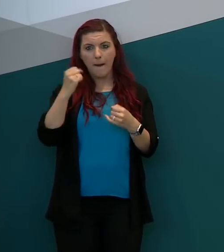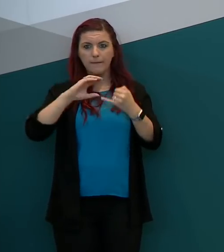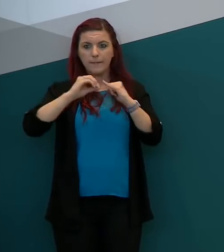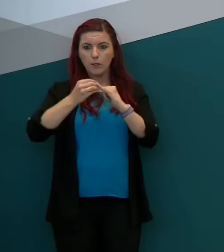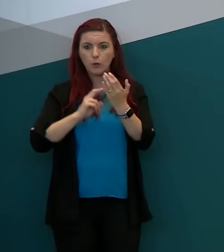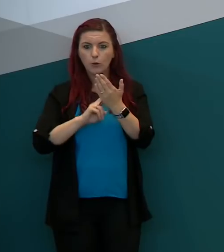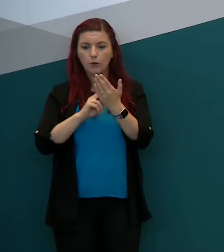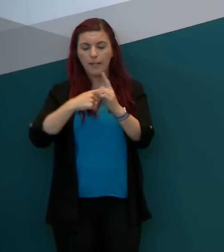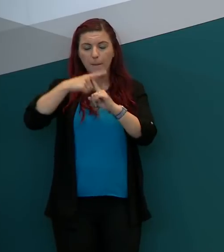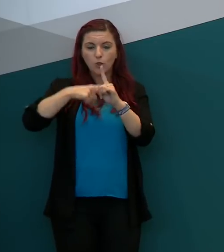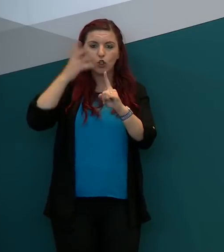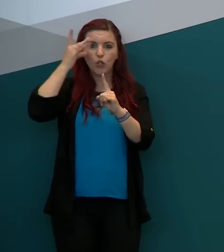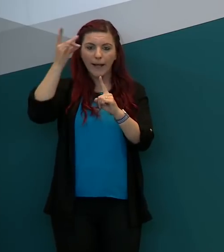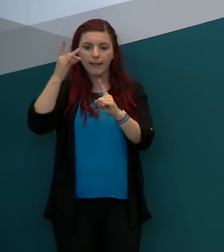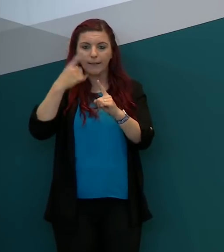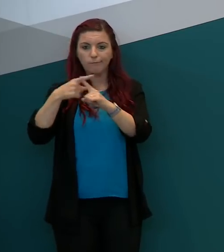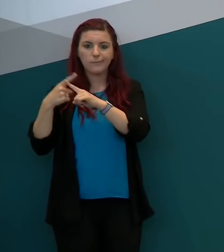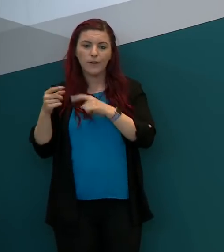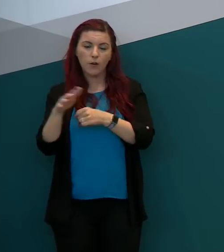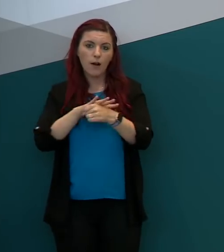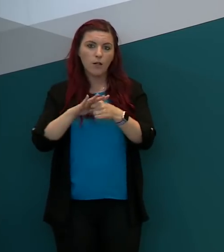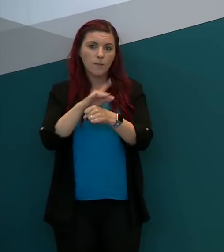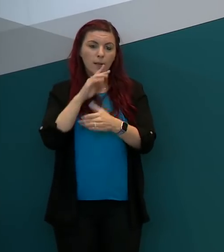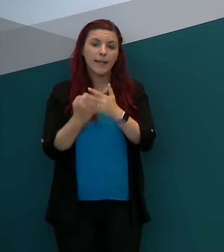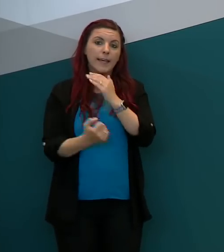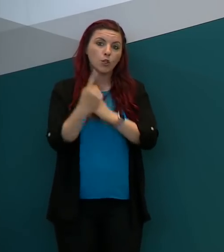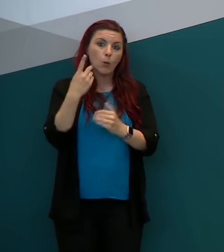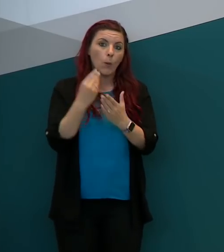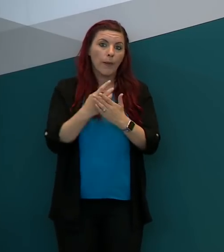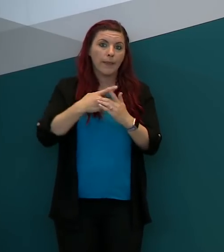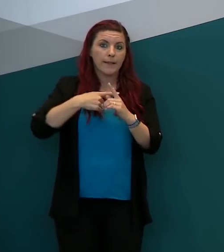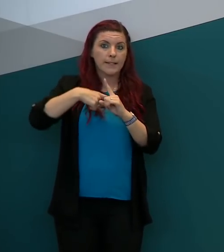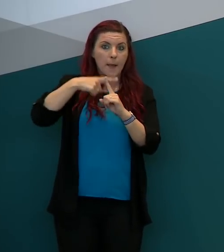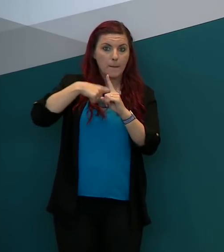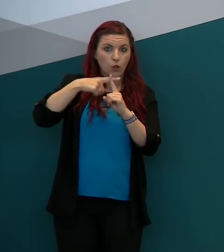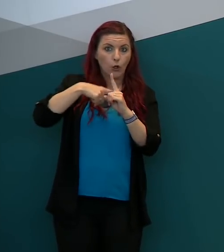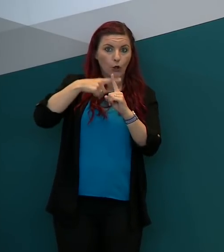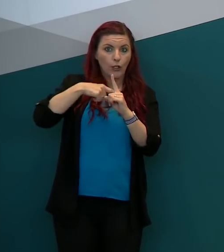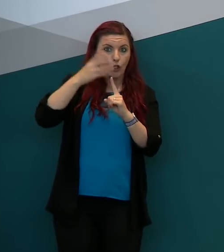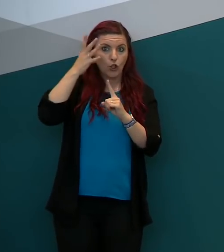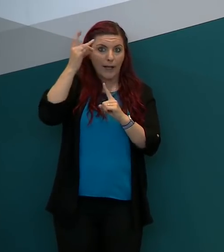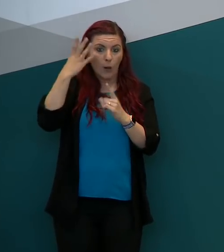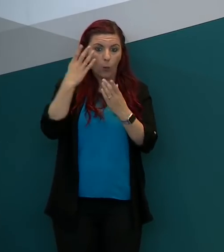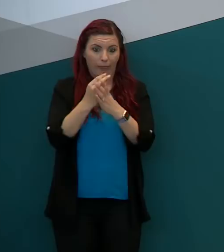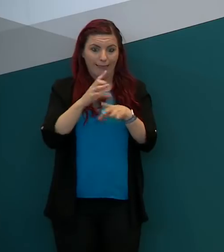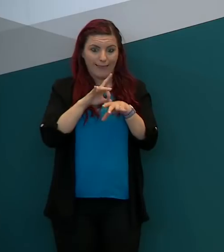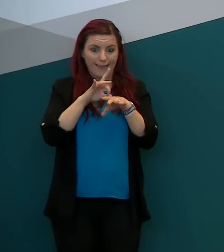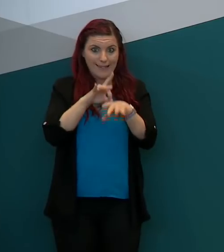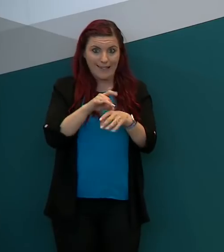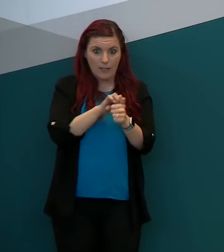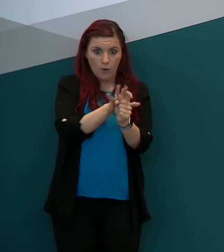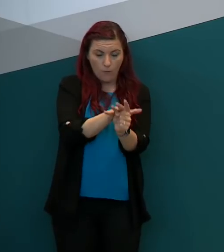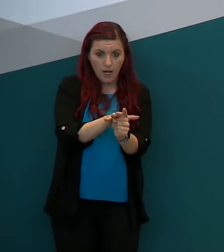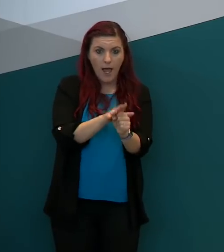settings. I think the issue with temperature testing in relation to this disease overall is that it can give false reassurance.